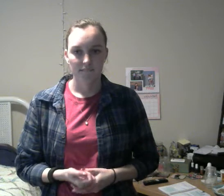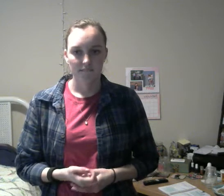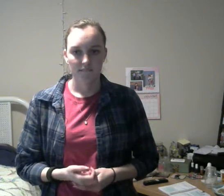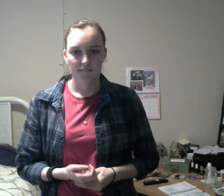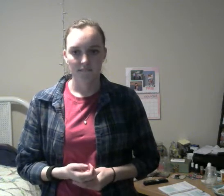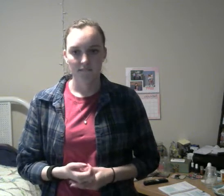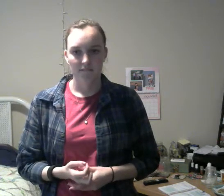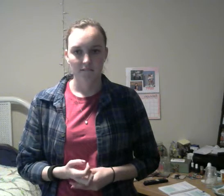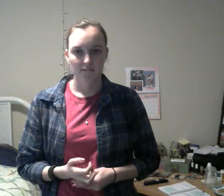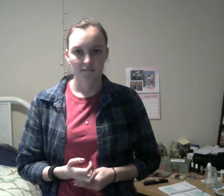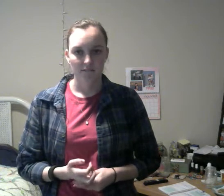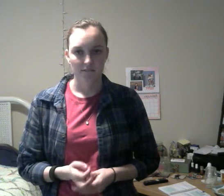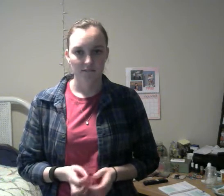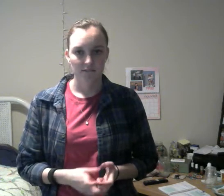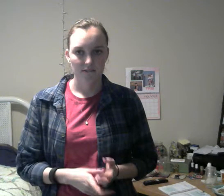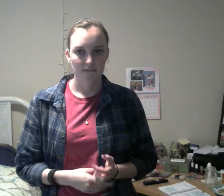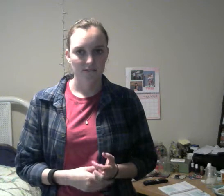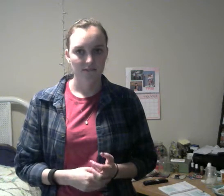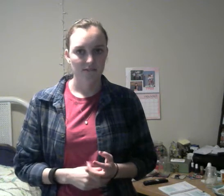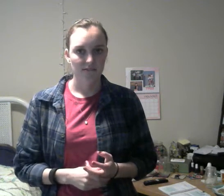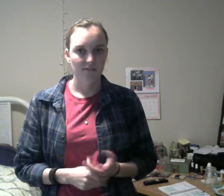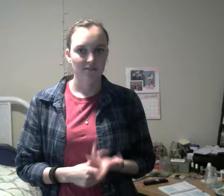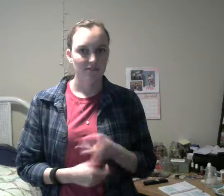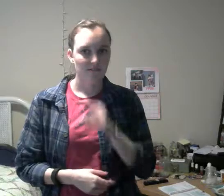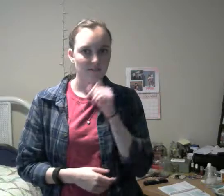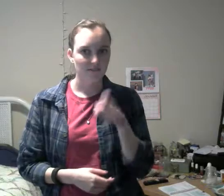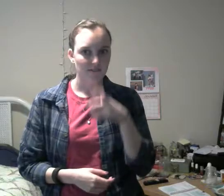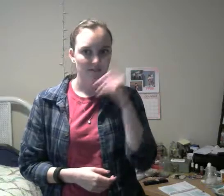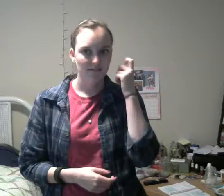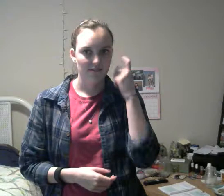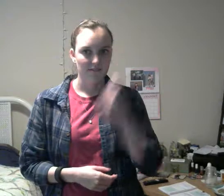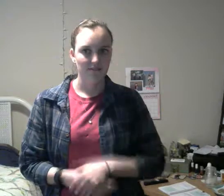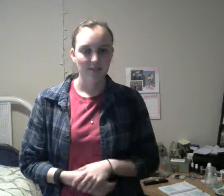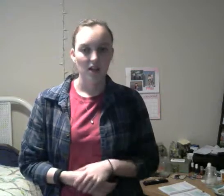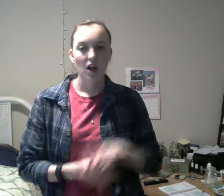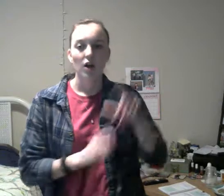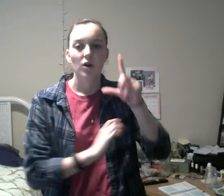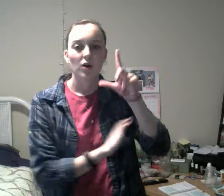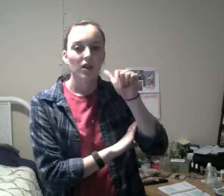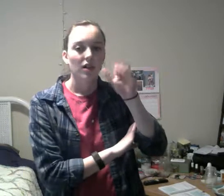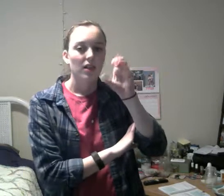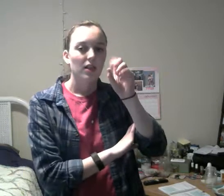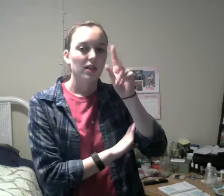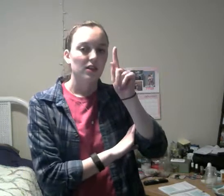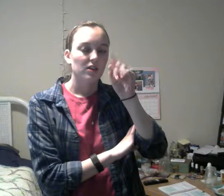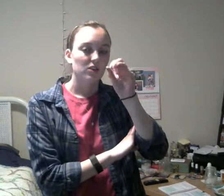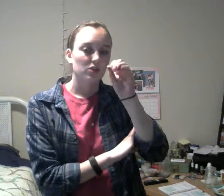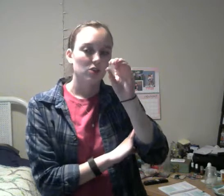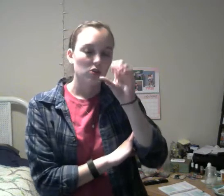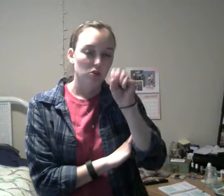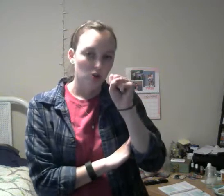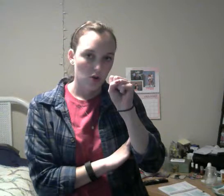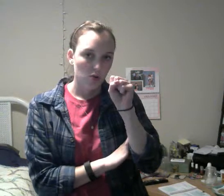all those proteins do that one job. What's important with the lactose? Well, once lactose is present, you want to be able to break that down